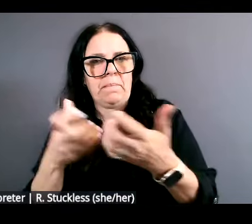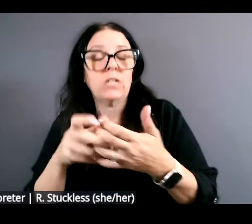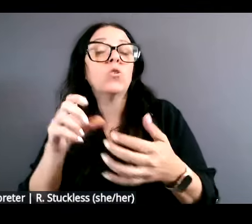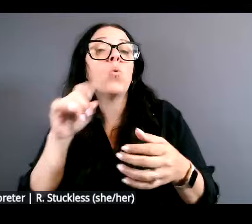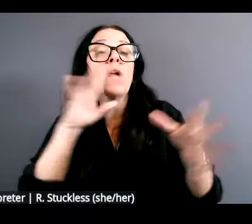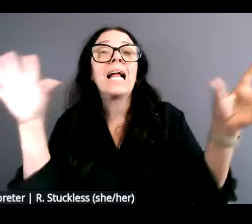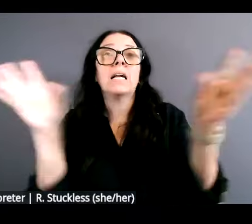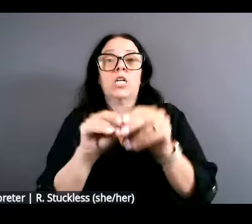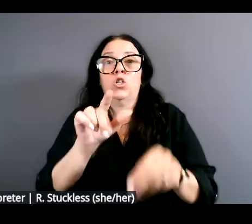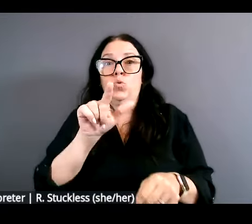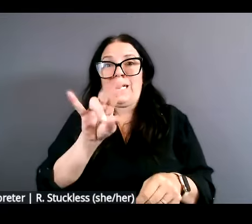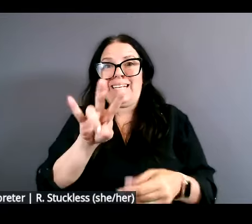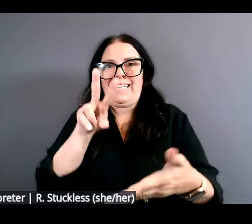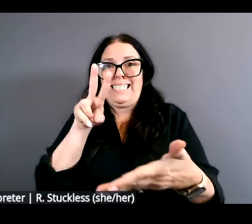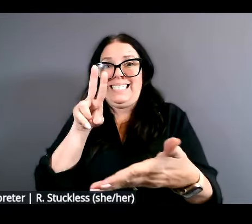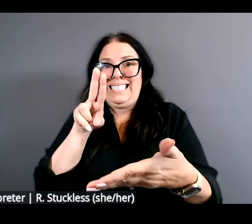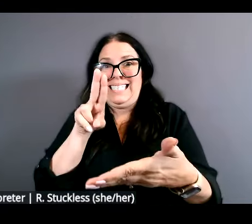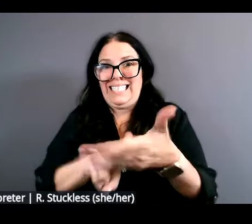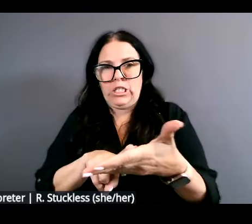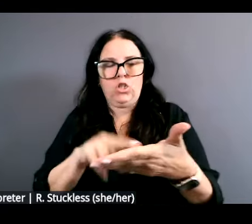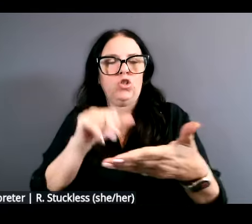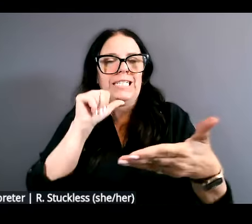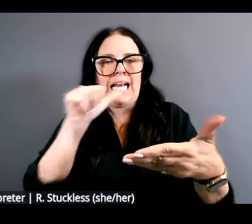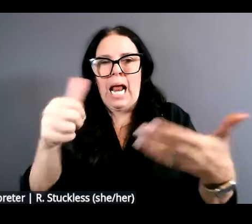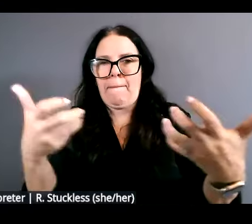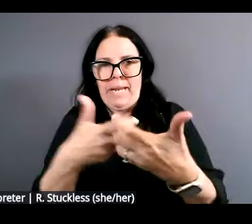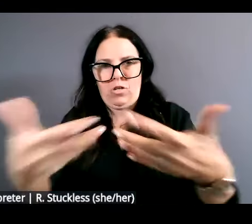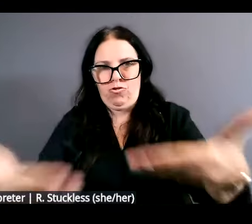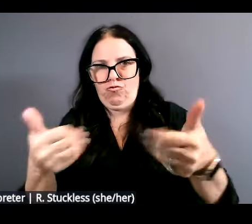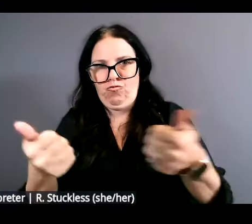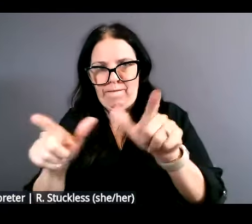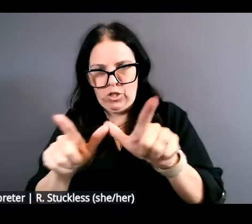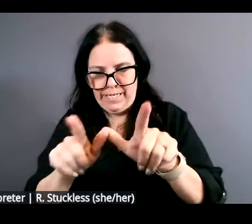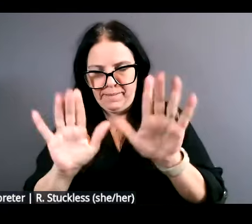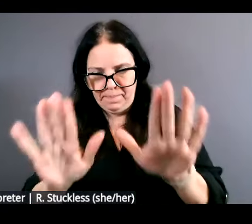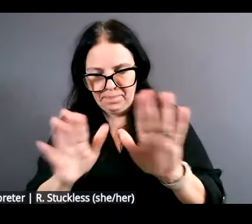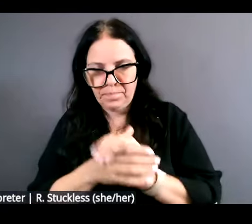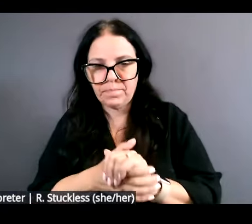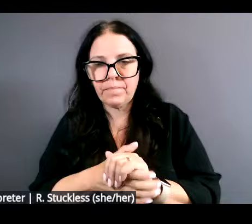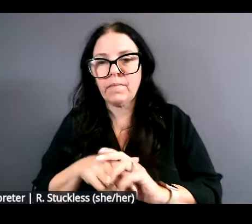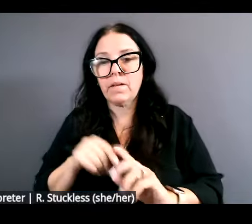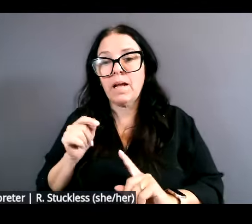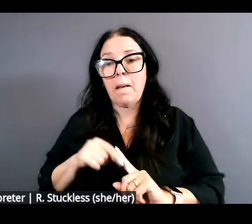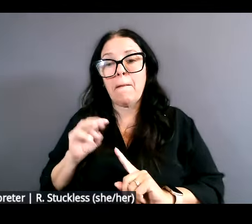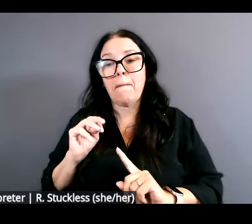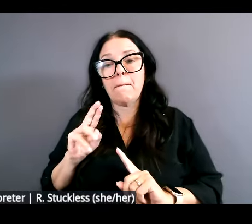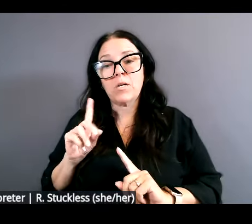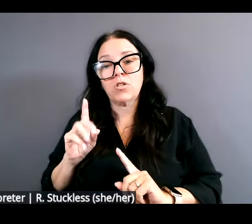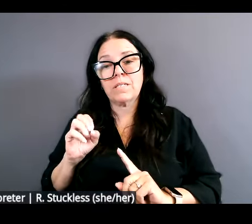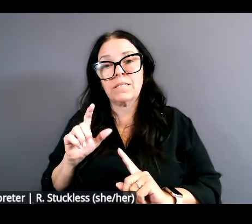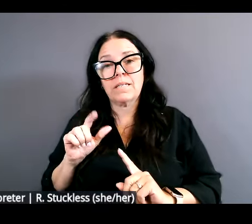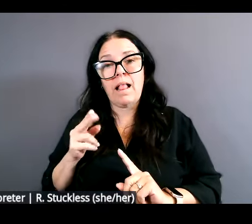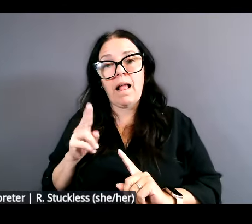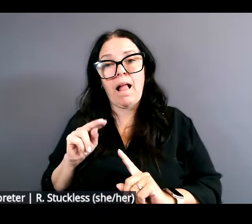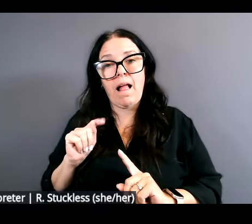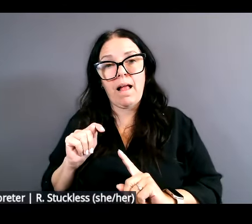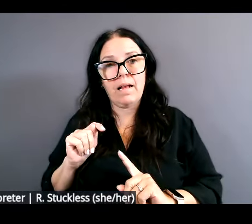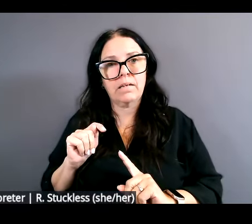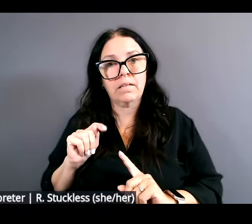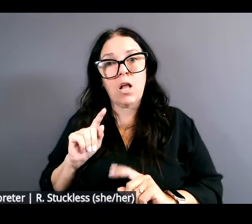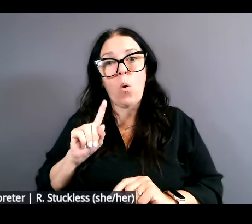not sufficiently agree with this exemplar that was provided. Mr. Delahunt was the only one, it was the only circulator where there was not